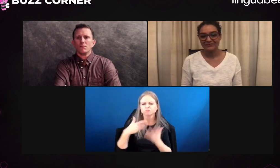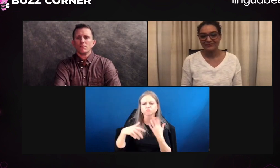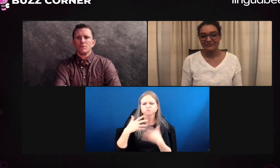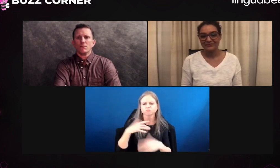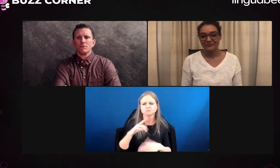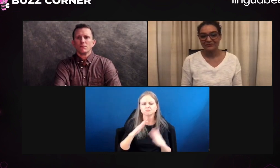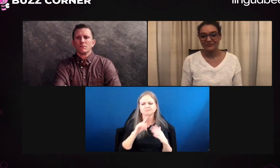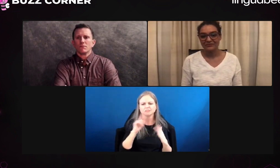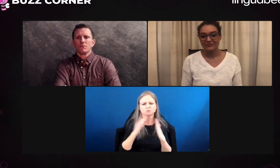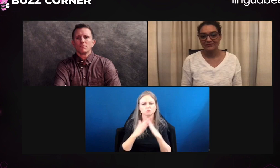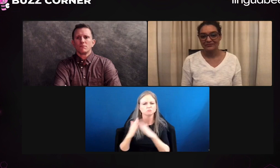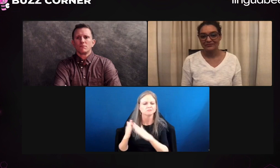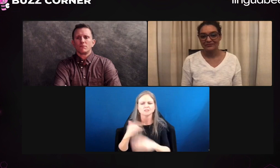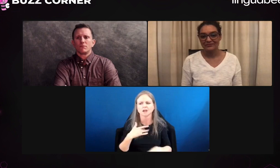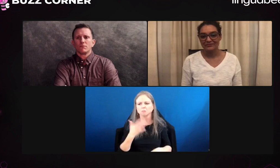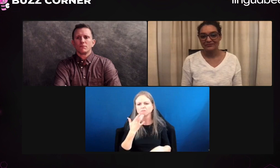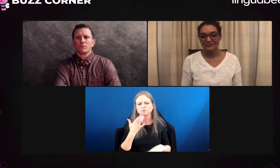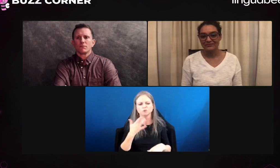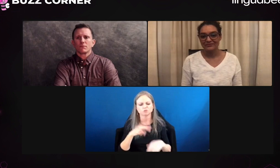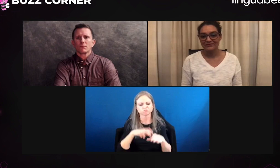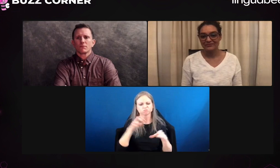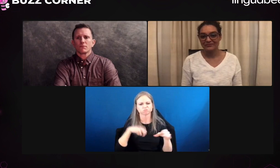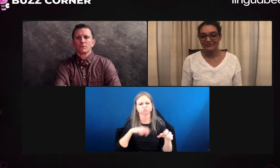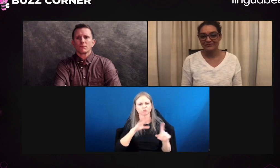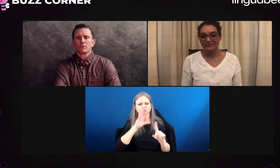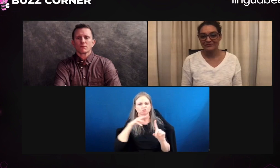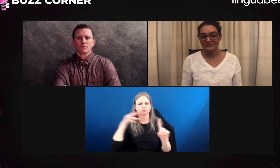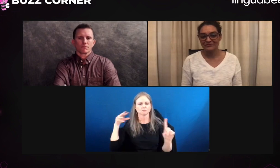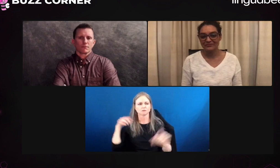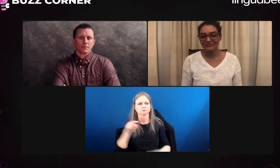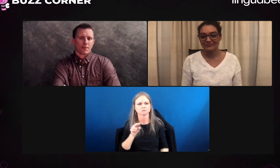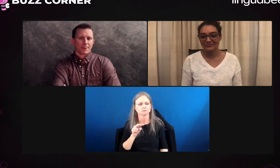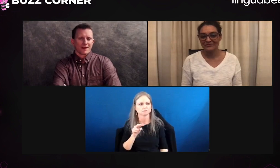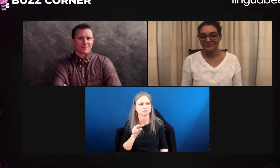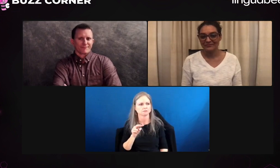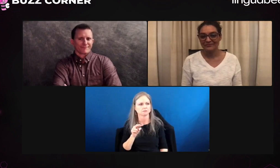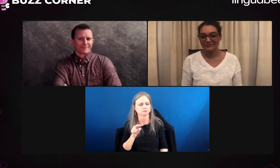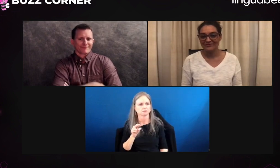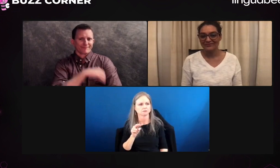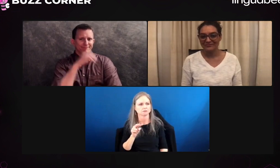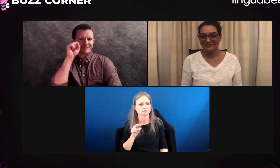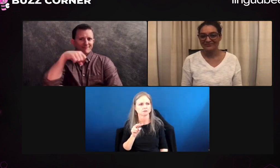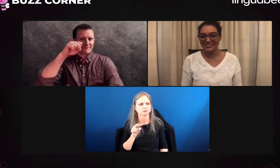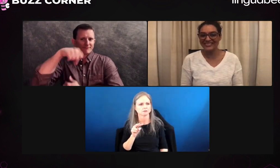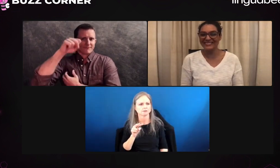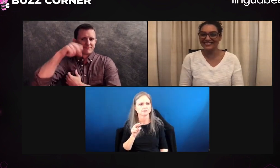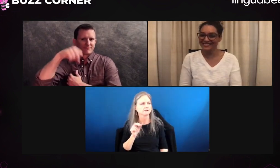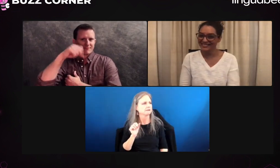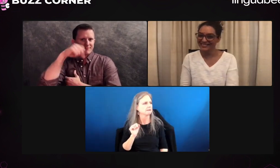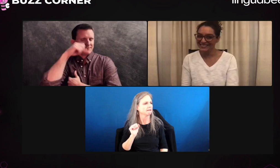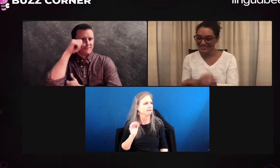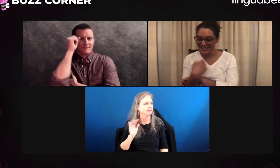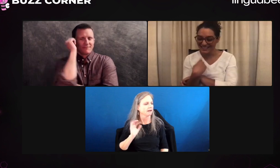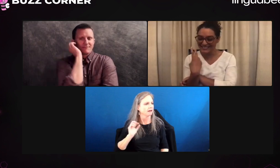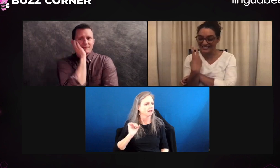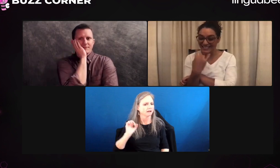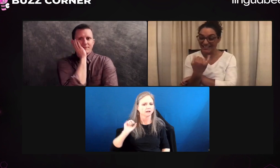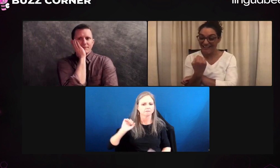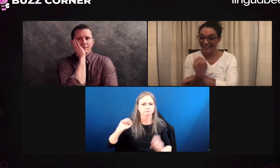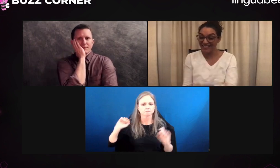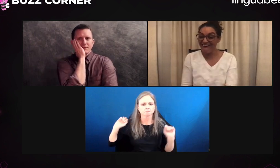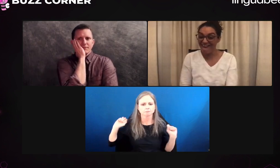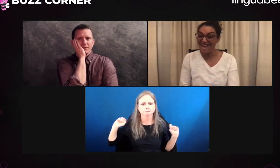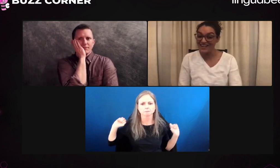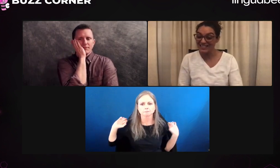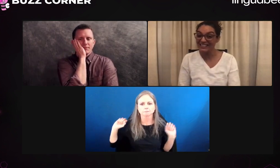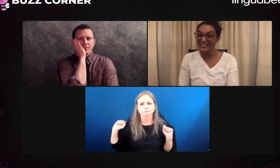interpreter said, oh, I don't really hang out with people in the deaf community. I tend to stay out of all of that.